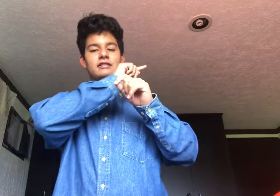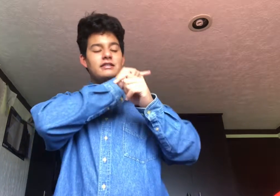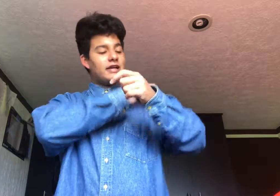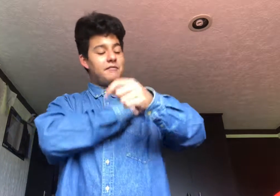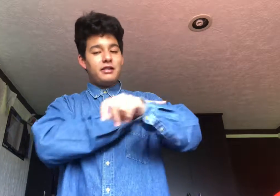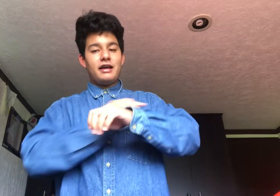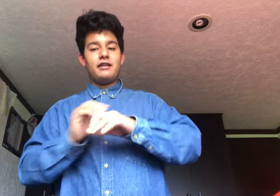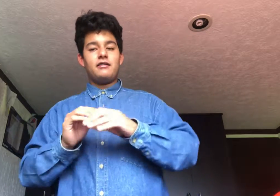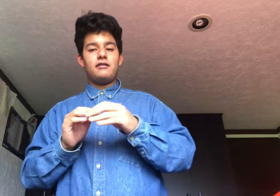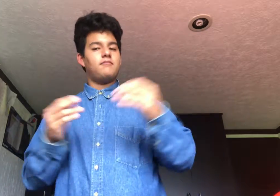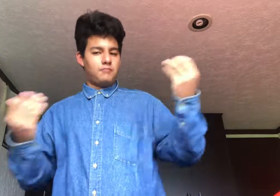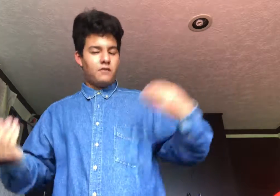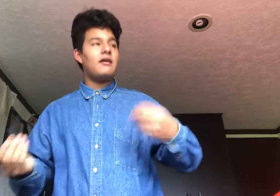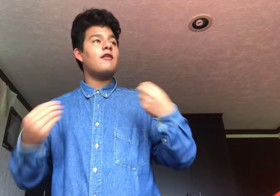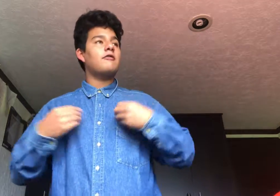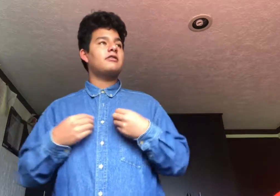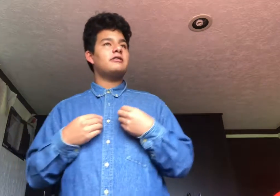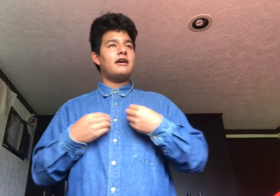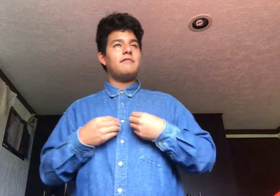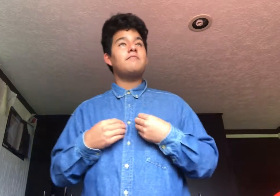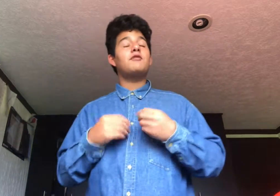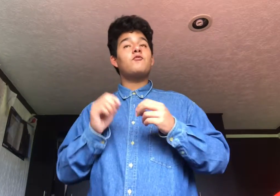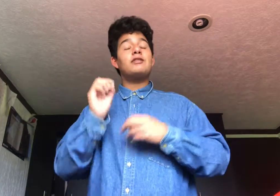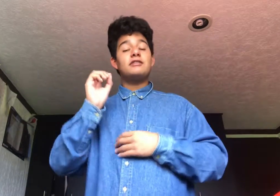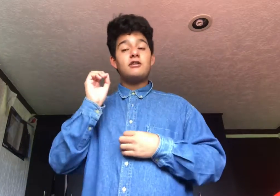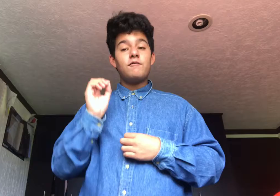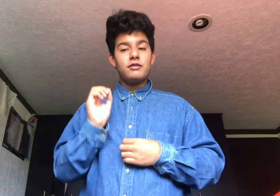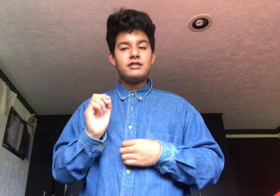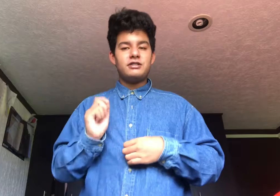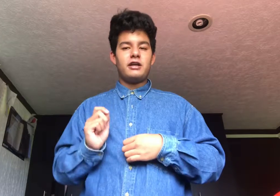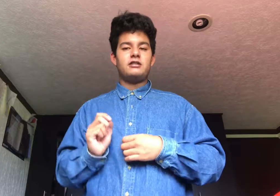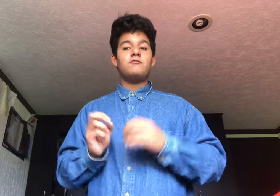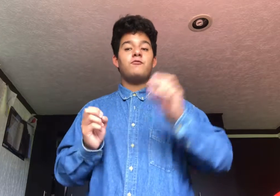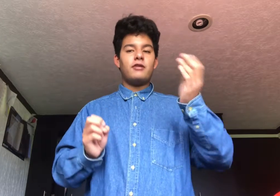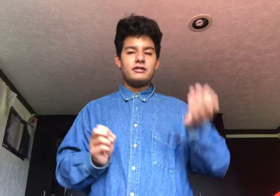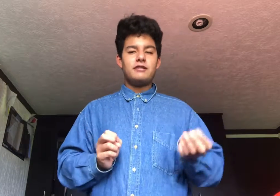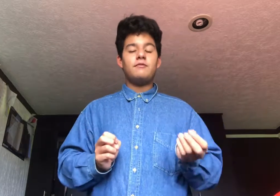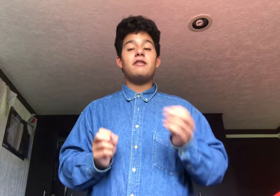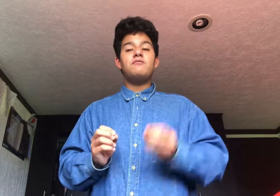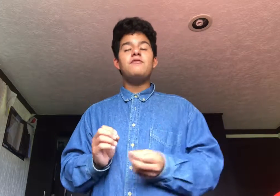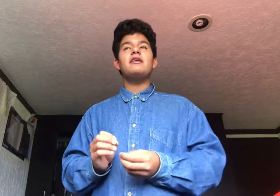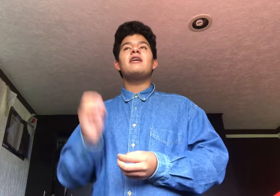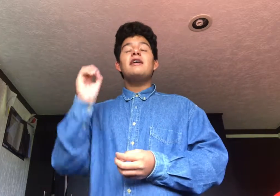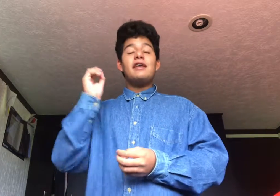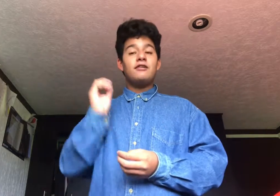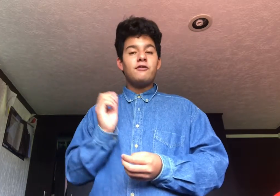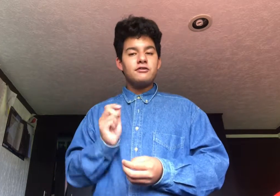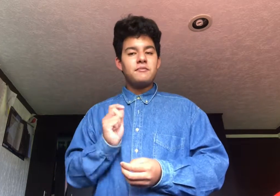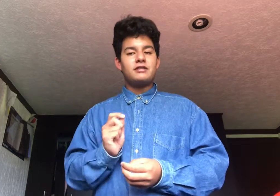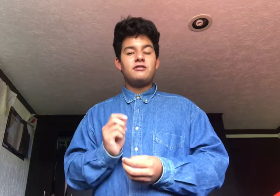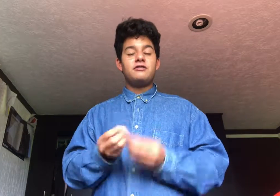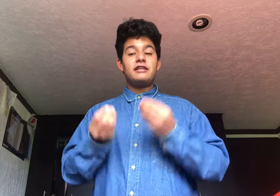it's a timeline of our time, but with something changed. For example, the movie Inglorious Bastards, it's